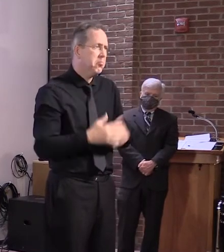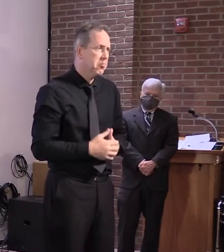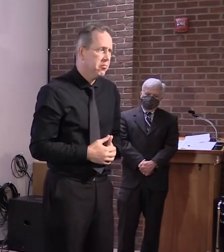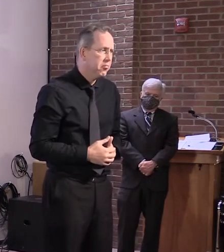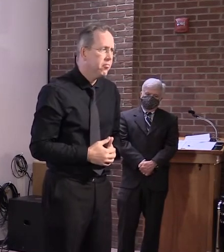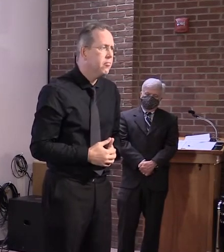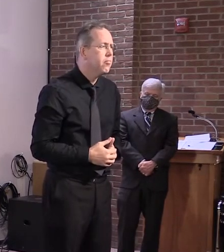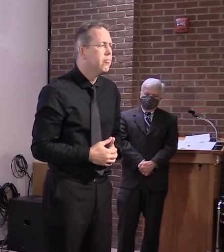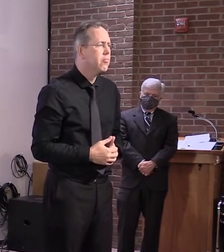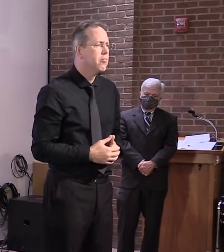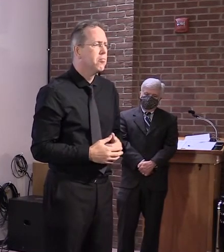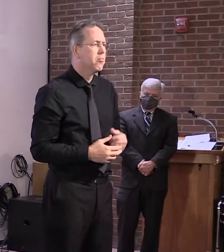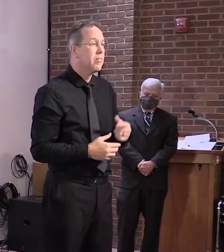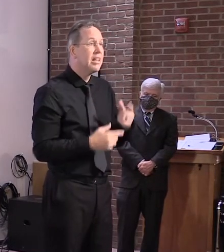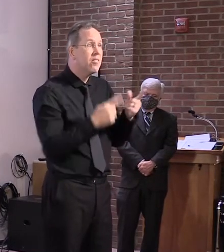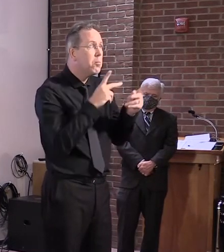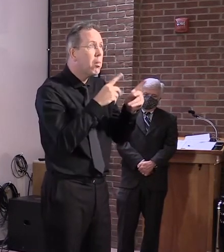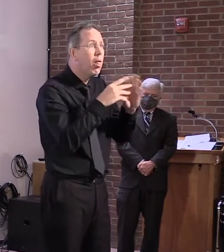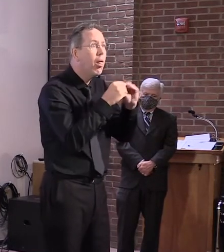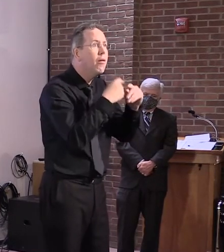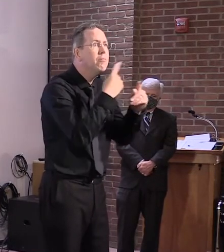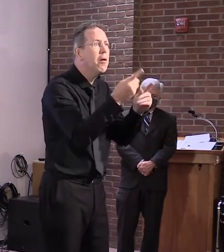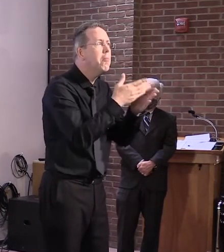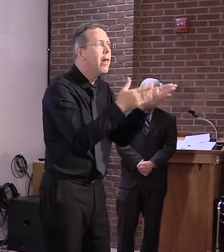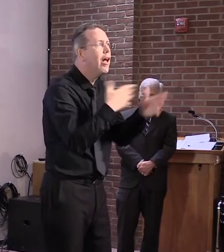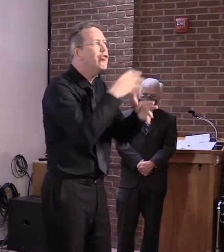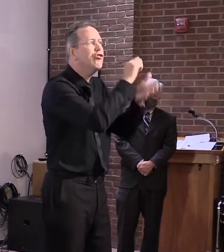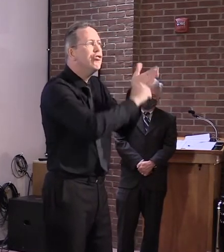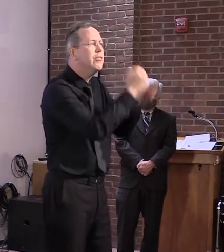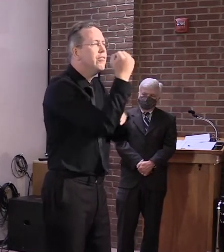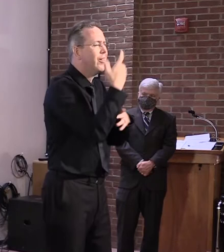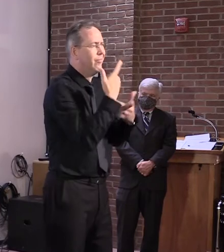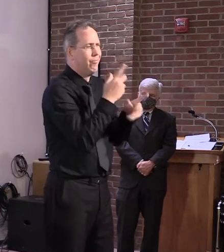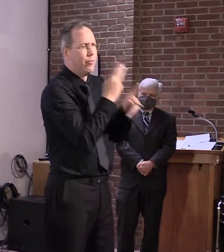Any thought given or discussion of protection if there is a threat?